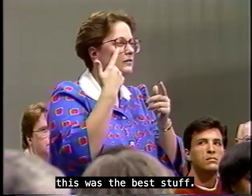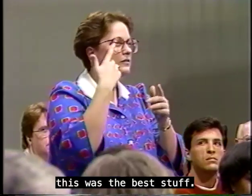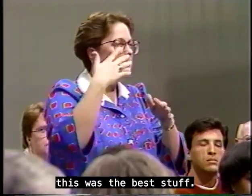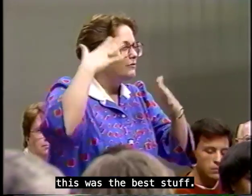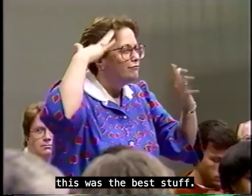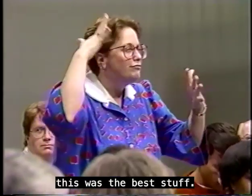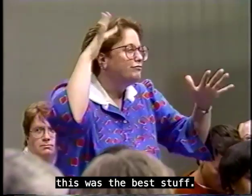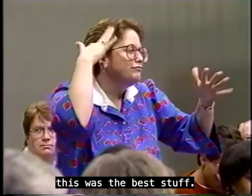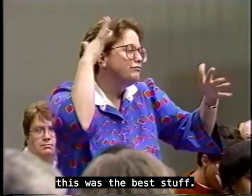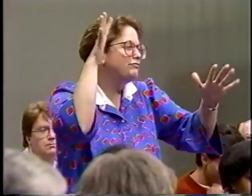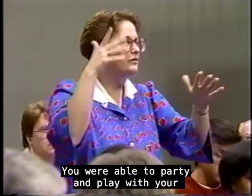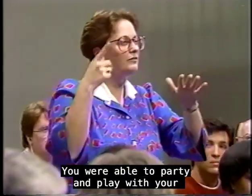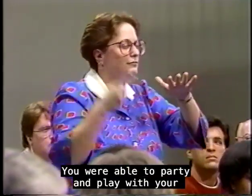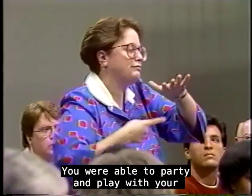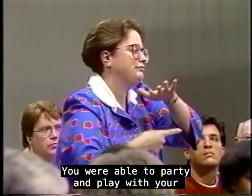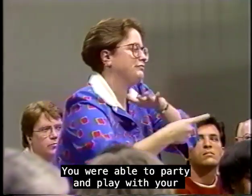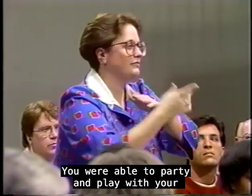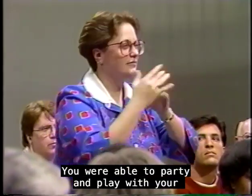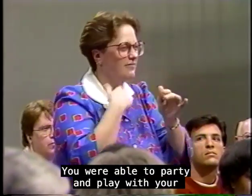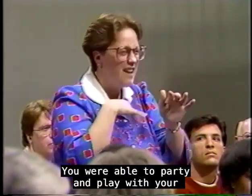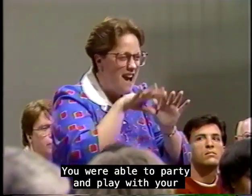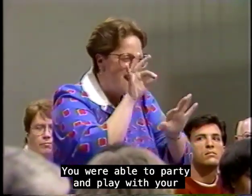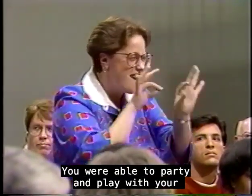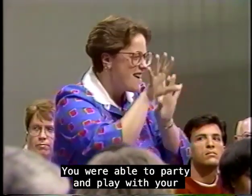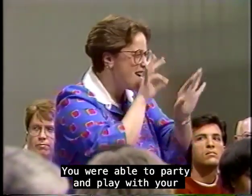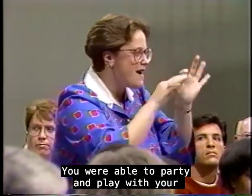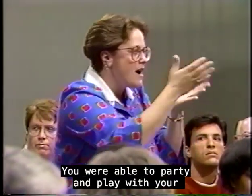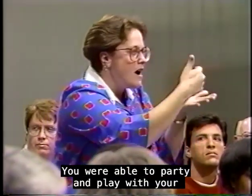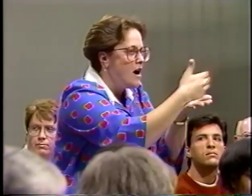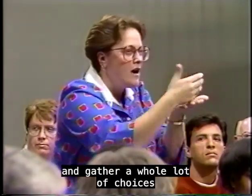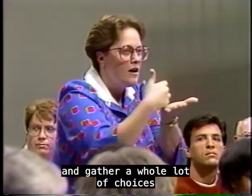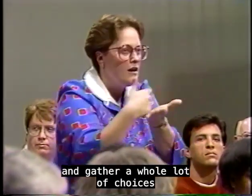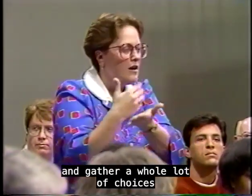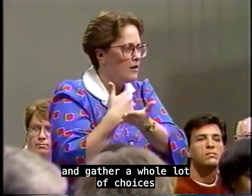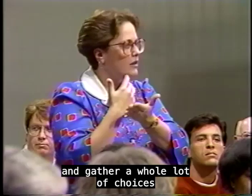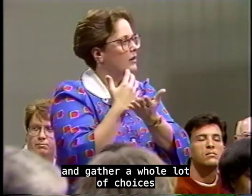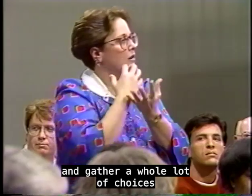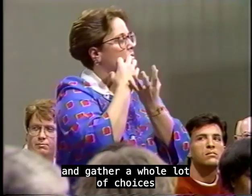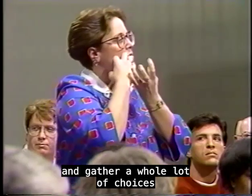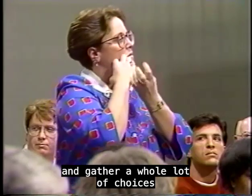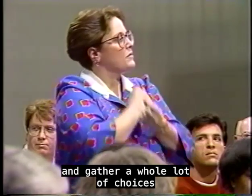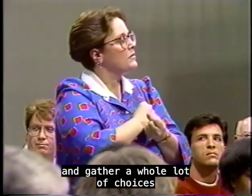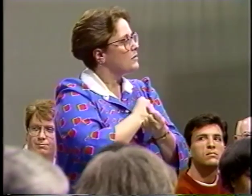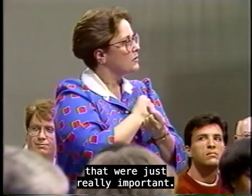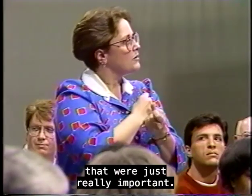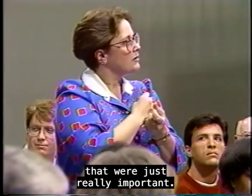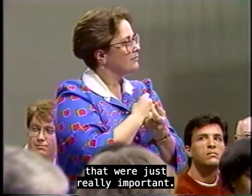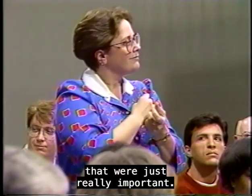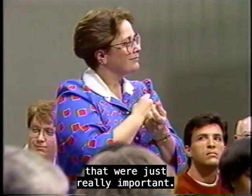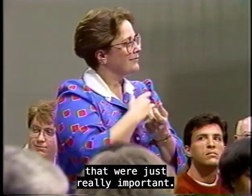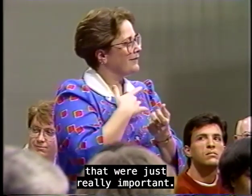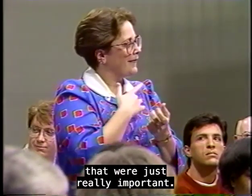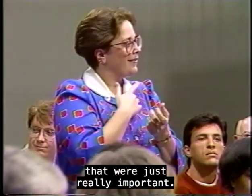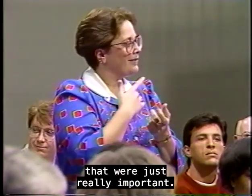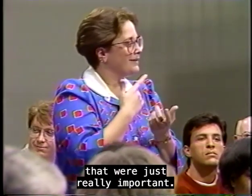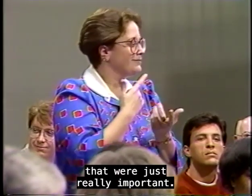best stuff. You were able to party and play with your friends and gather a whole lot of choices that were just really important.